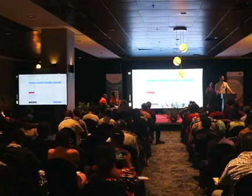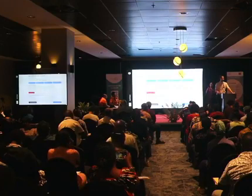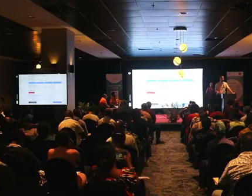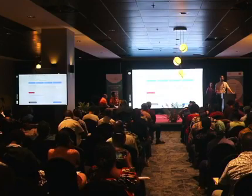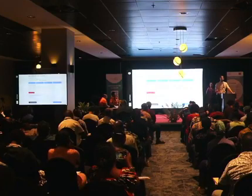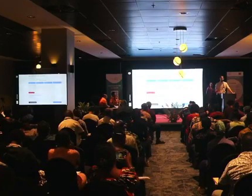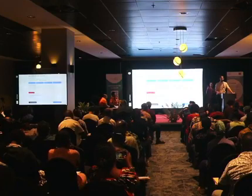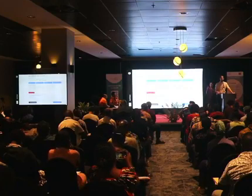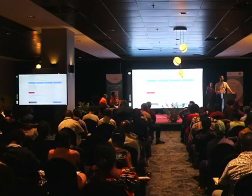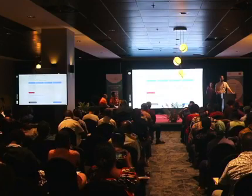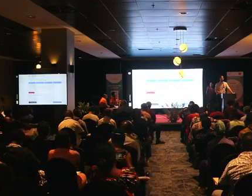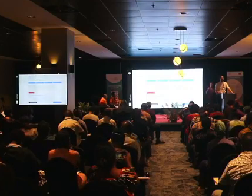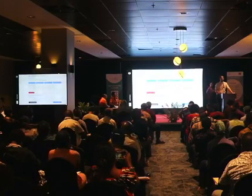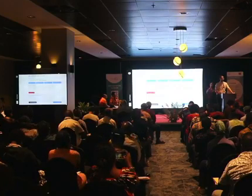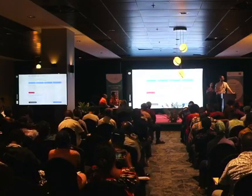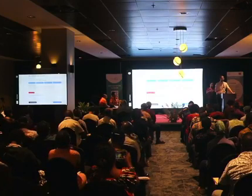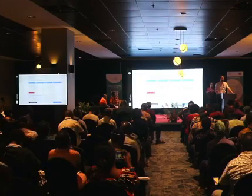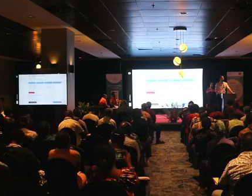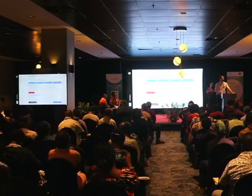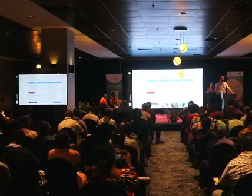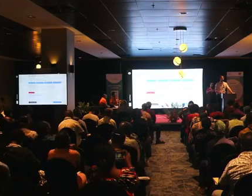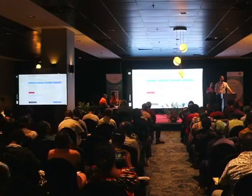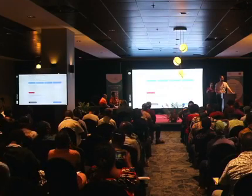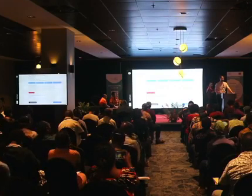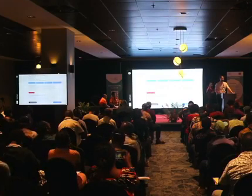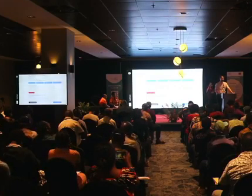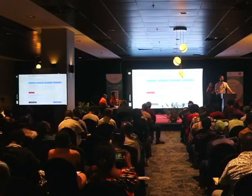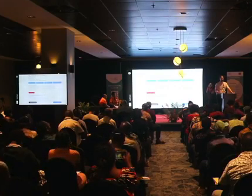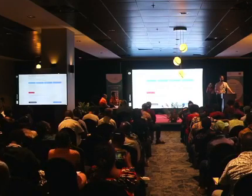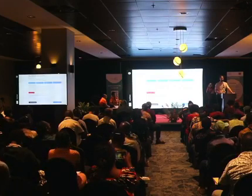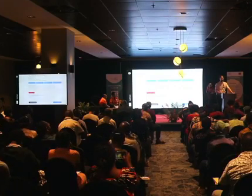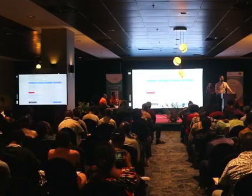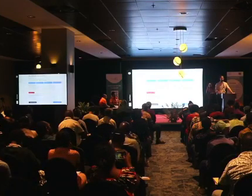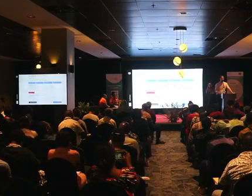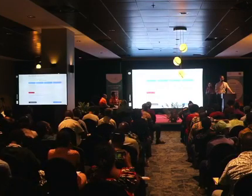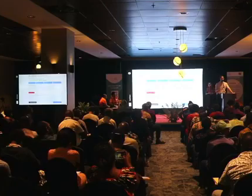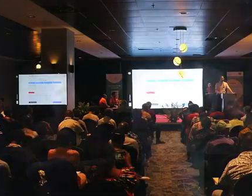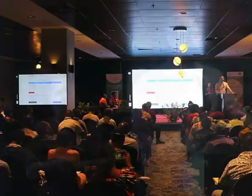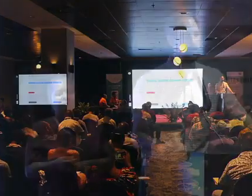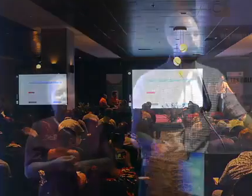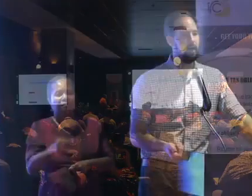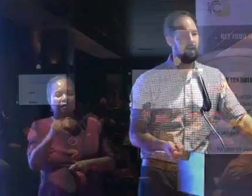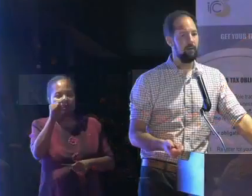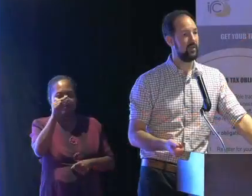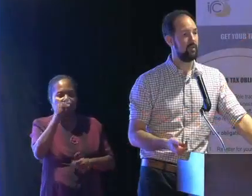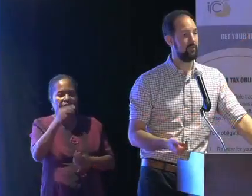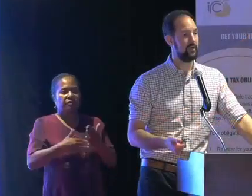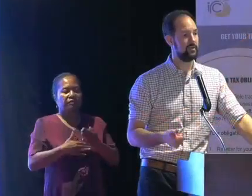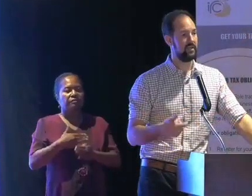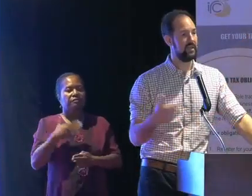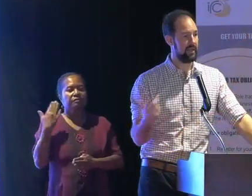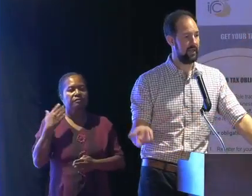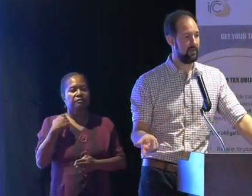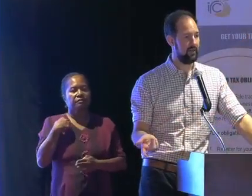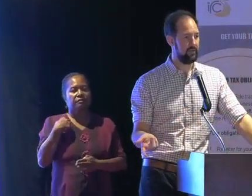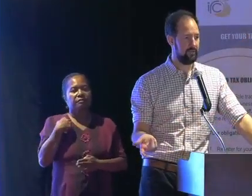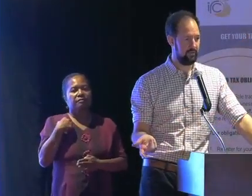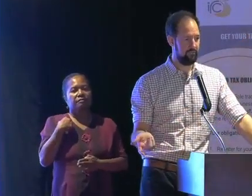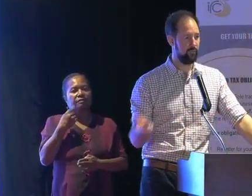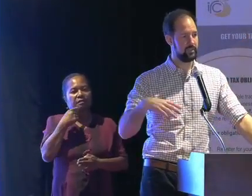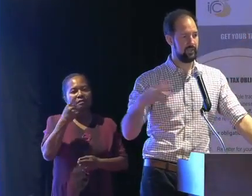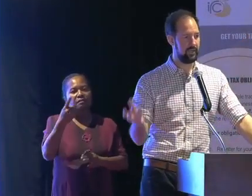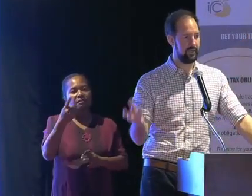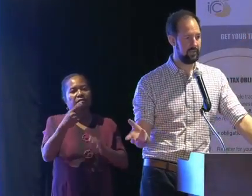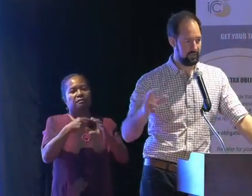due dates. Perfectly understandable. If I don't hear a reply for a couple of days or a day, then I'm going to send it again. And